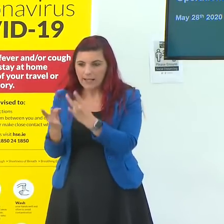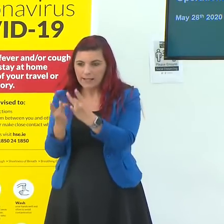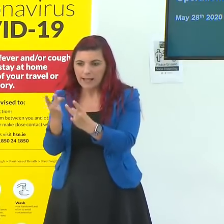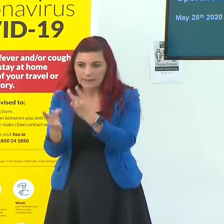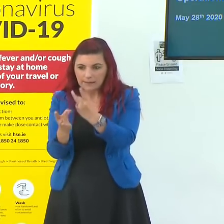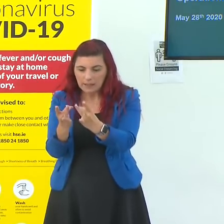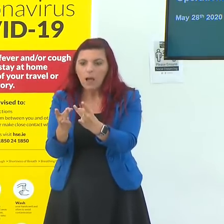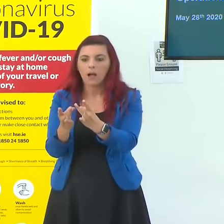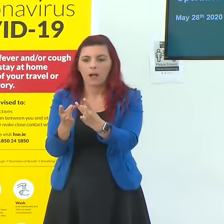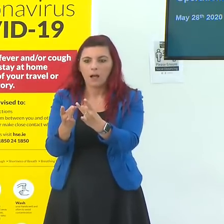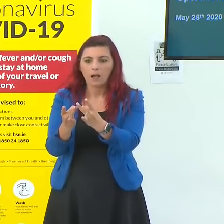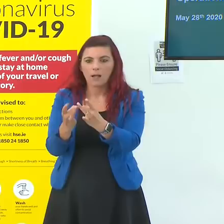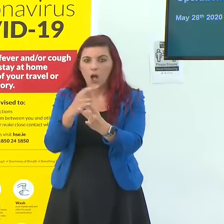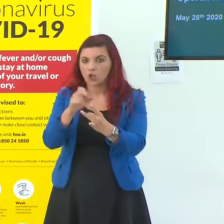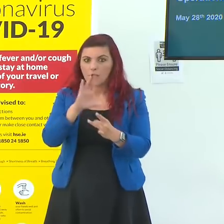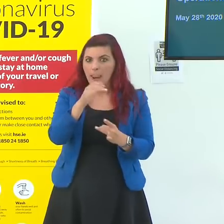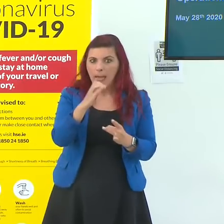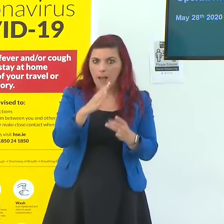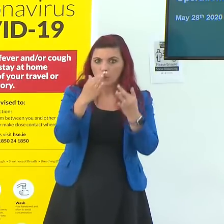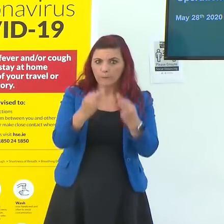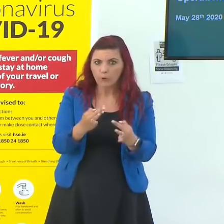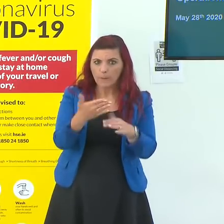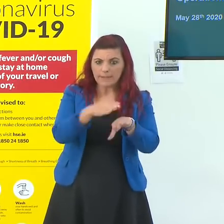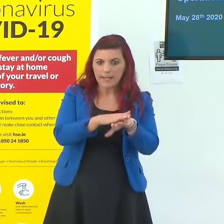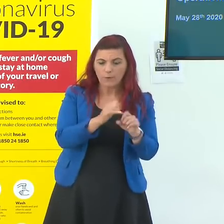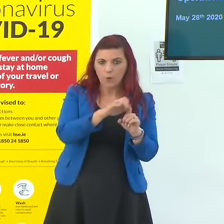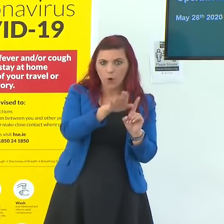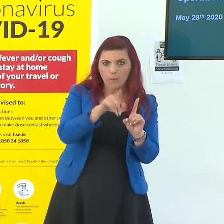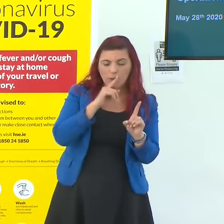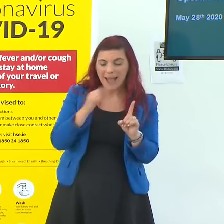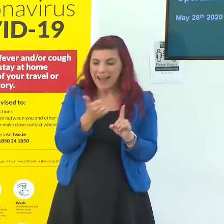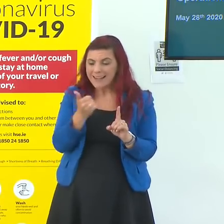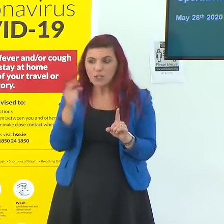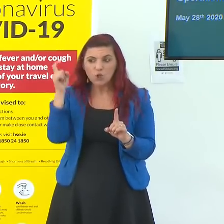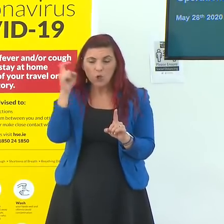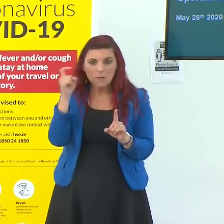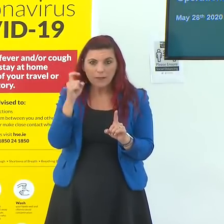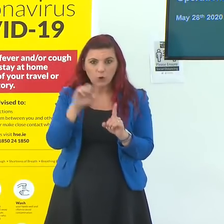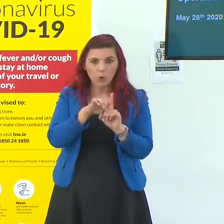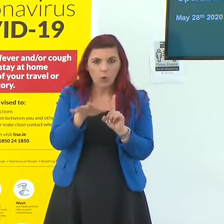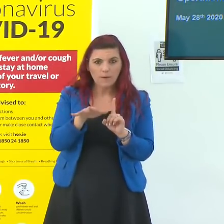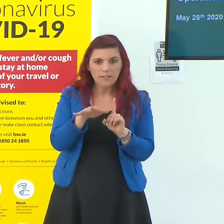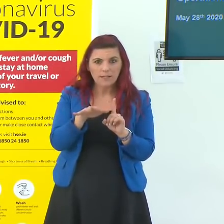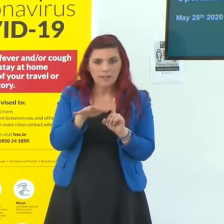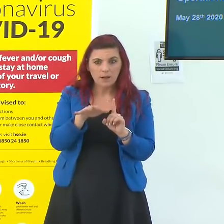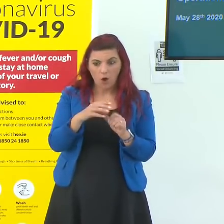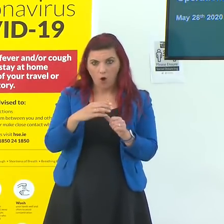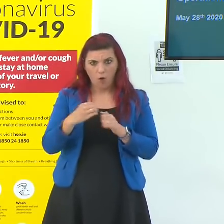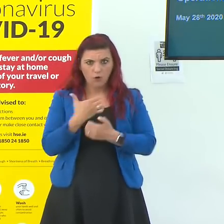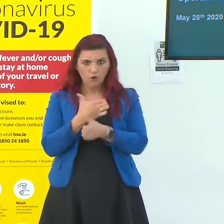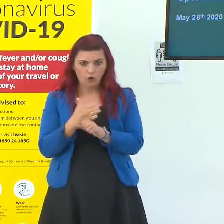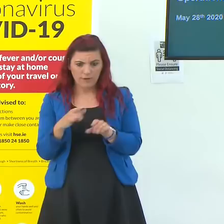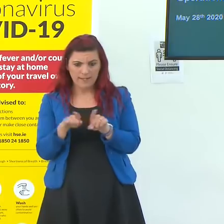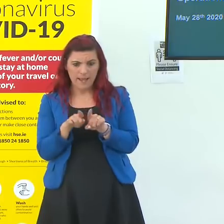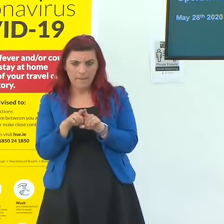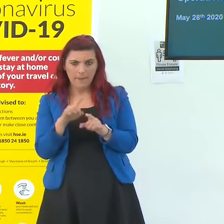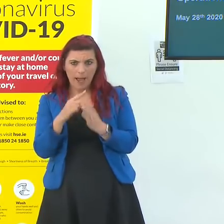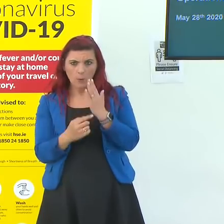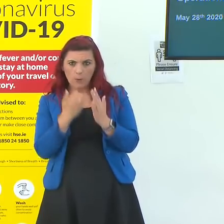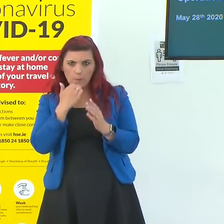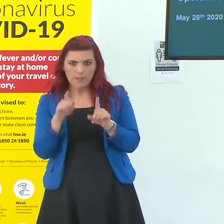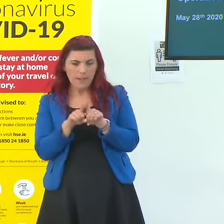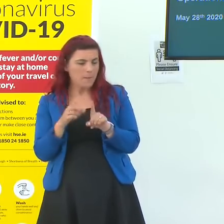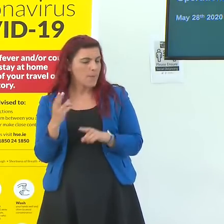to record not just lab-confirmed deaths, but any probable or suspect deaths. And that hasn't happened in other countries. And you know, I'm sure if you're reading